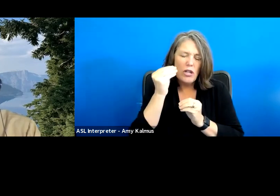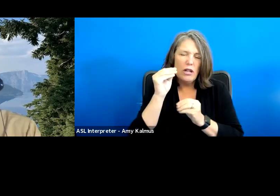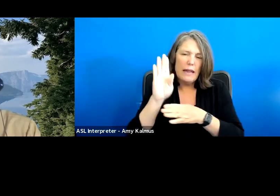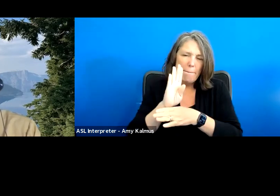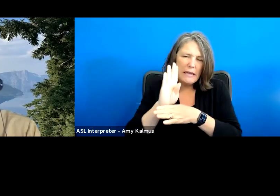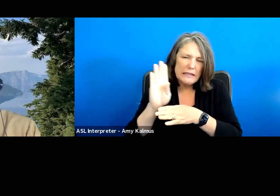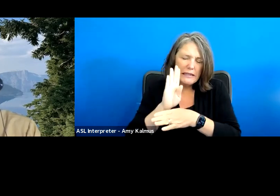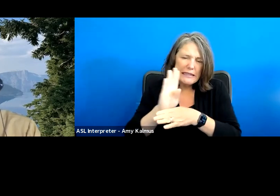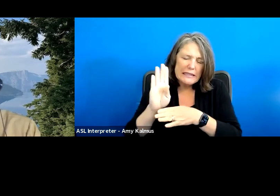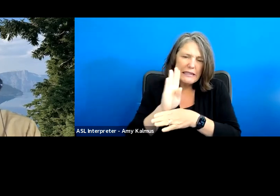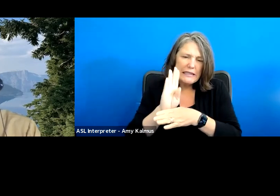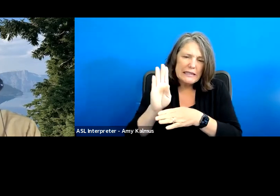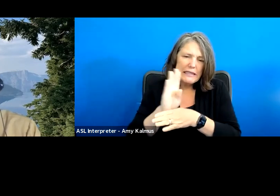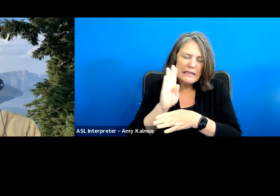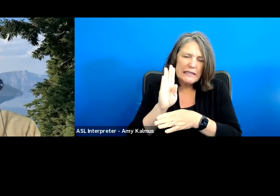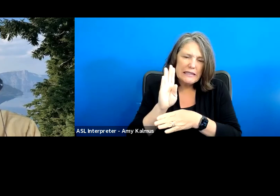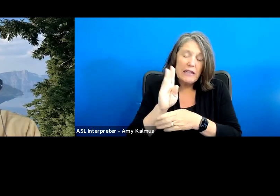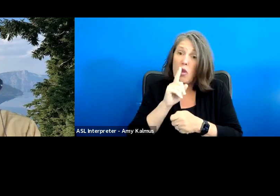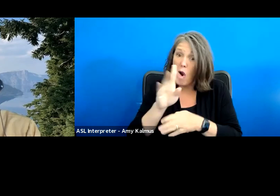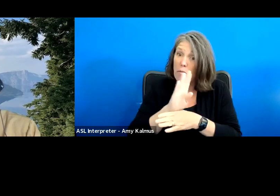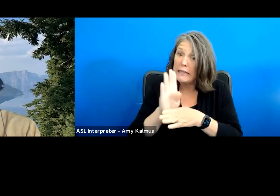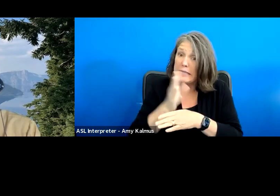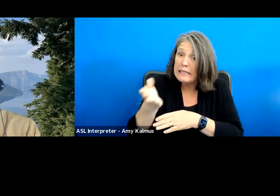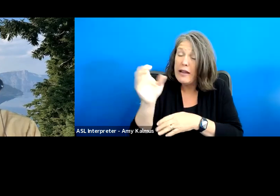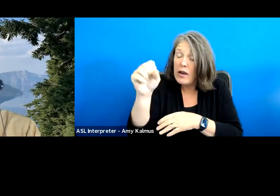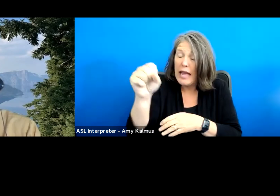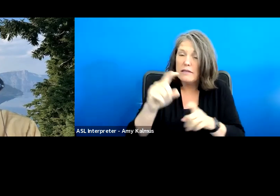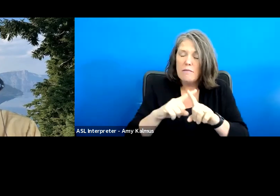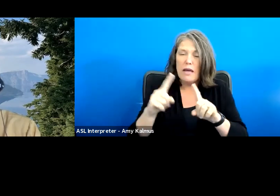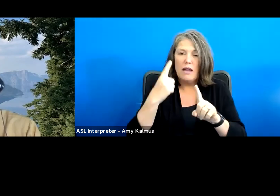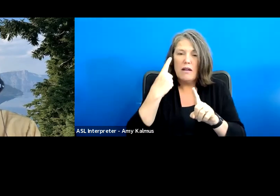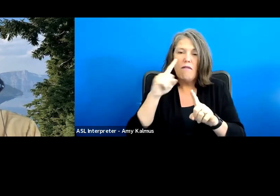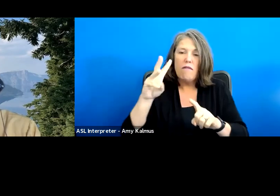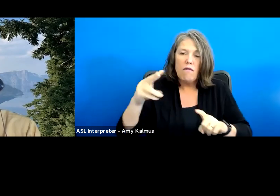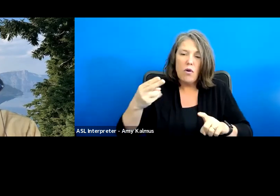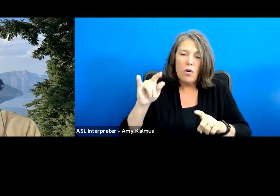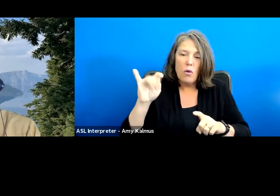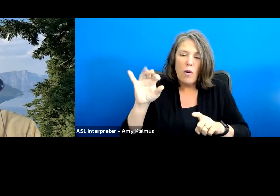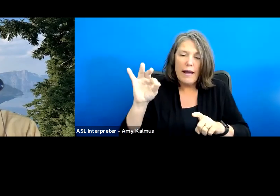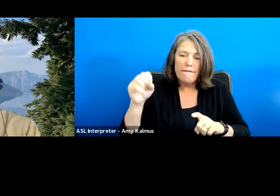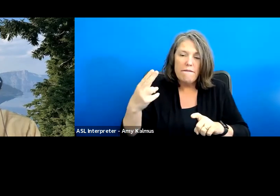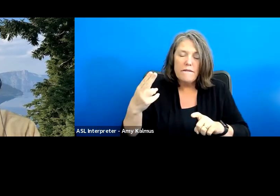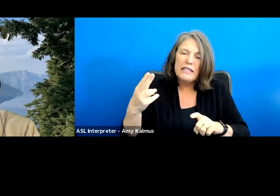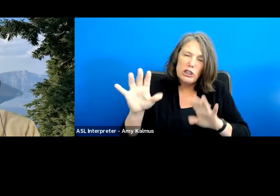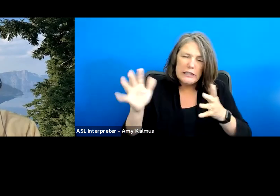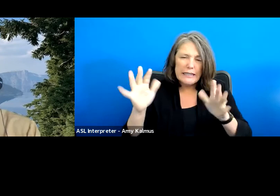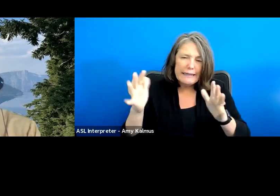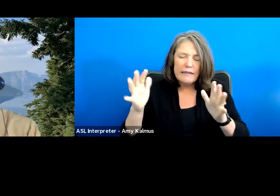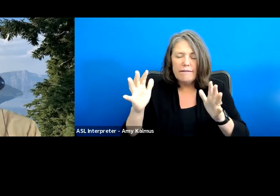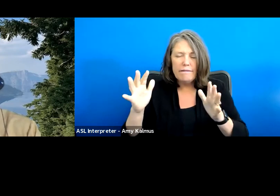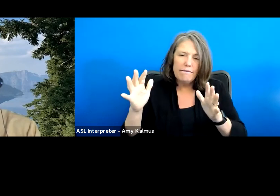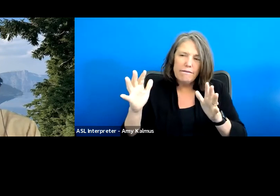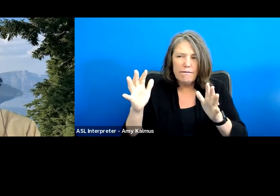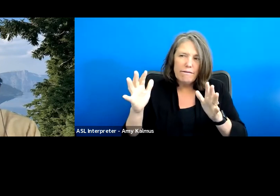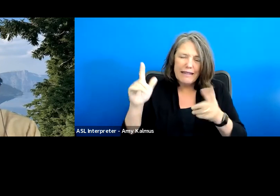business. Though there are businesses, but as for Whitefish, they've kind of cut down